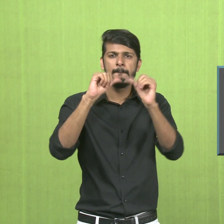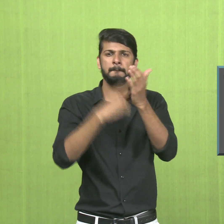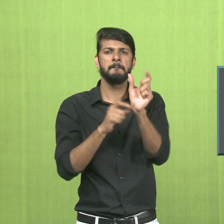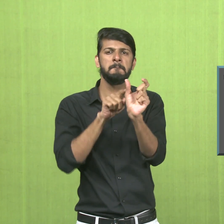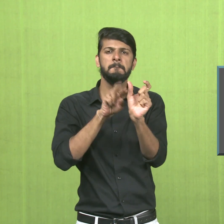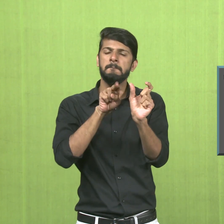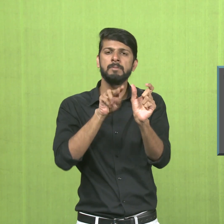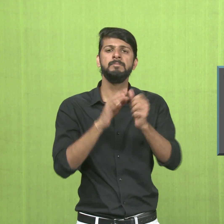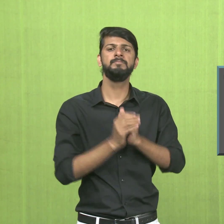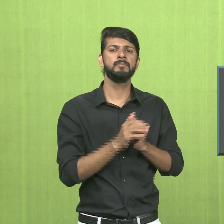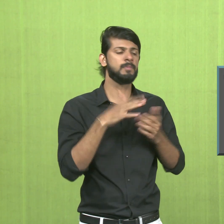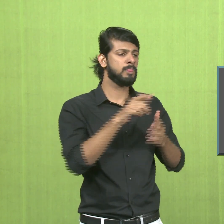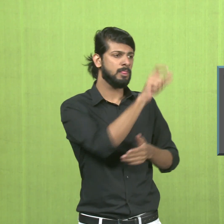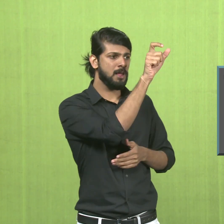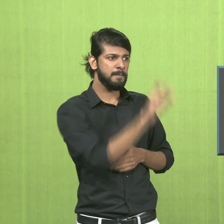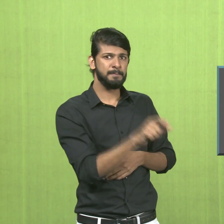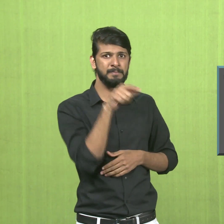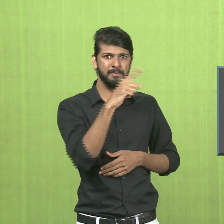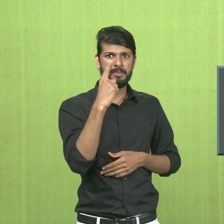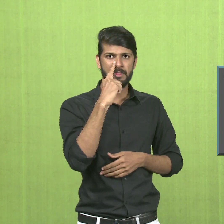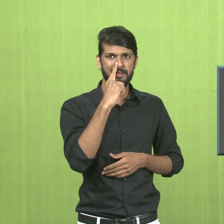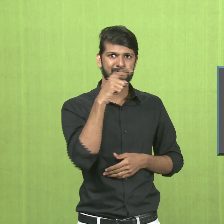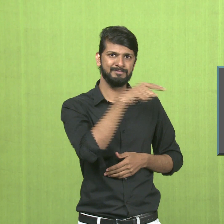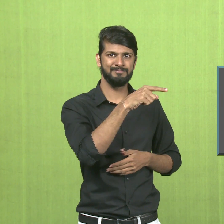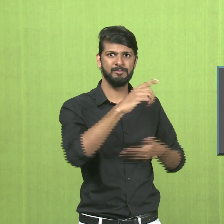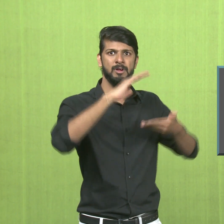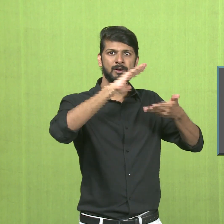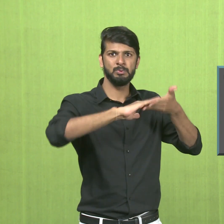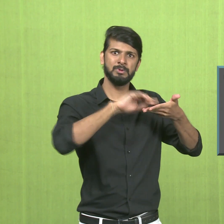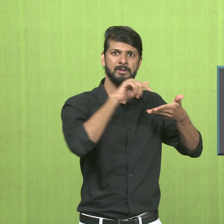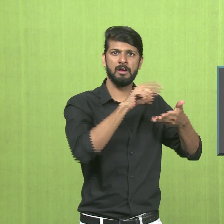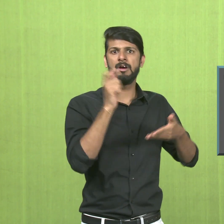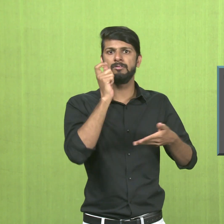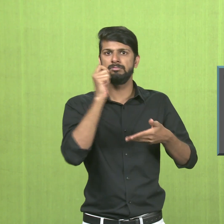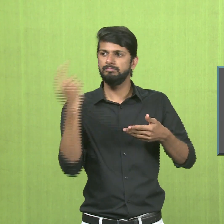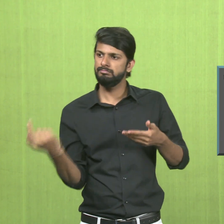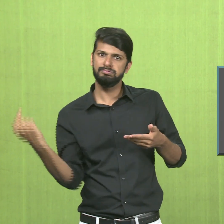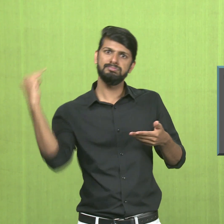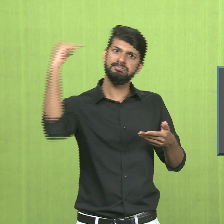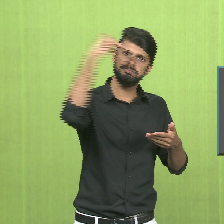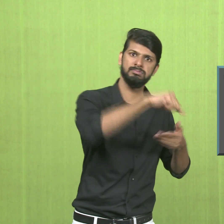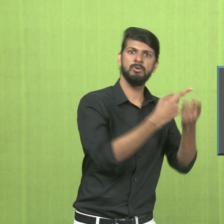and kohbar means the bridal chamber. So, the newlyweds, the groom and the